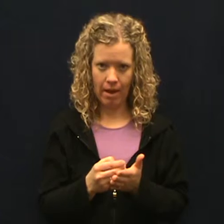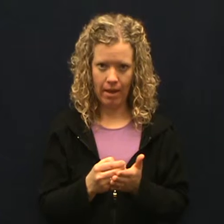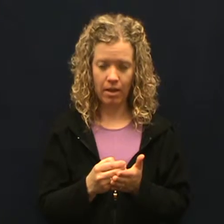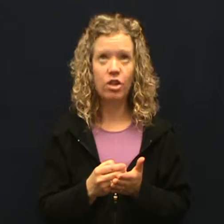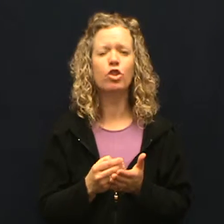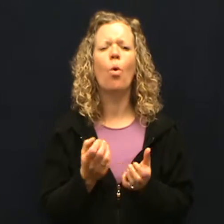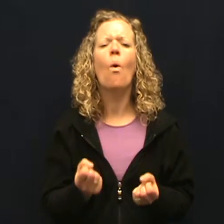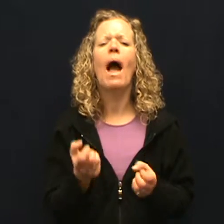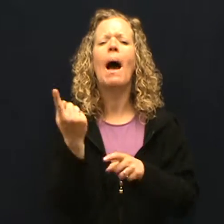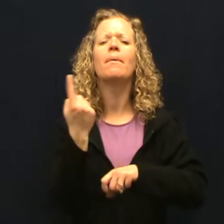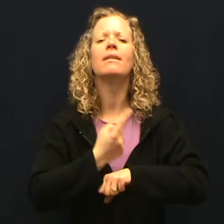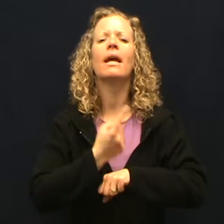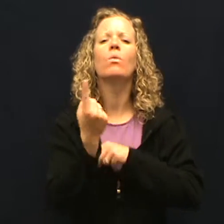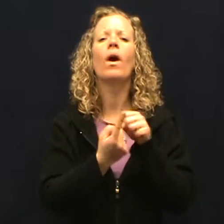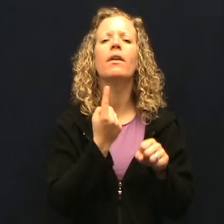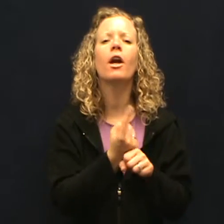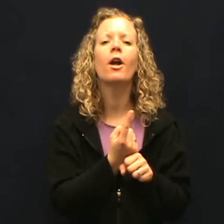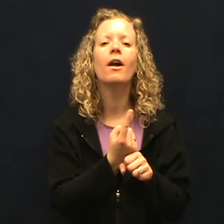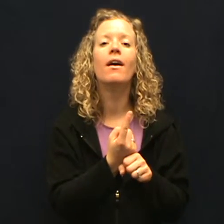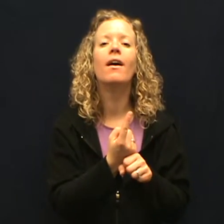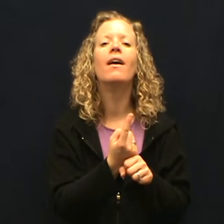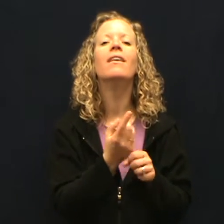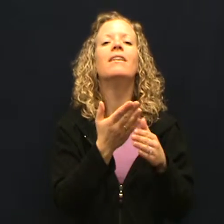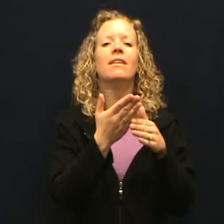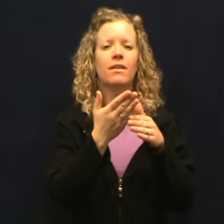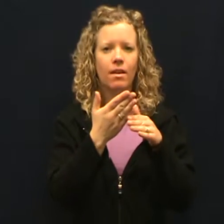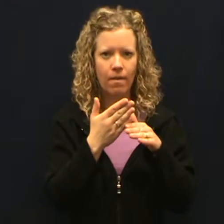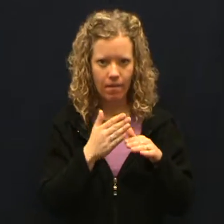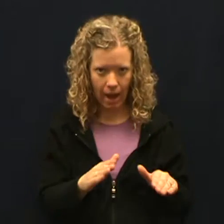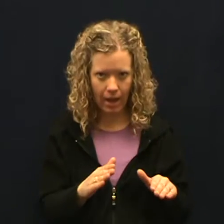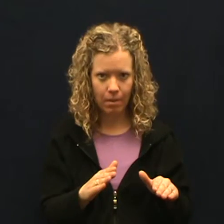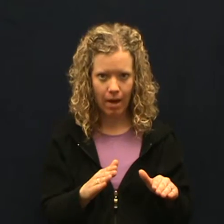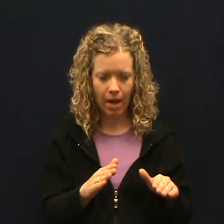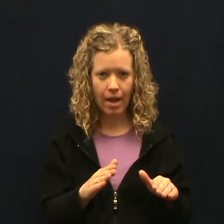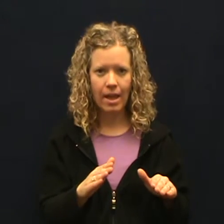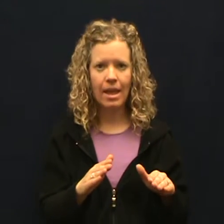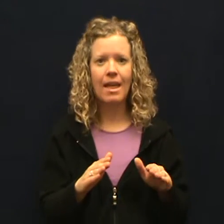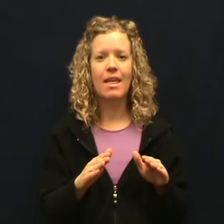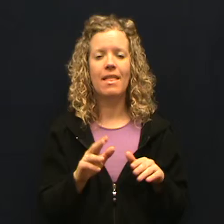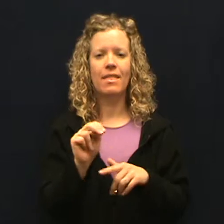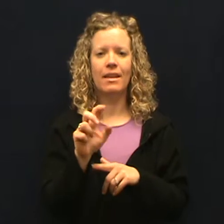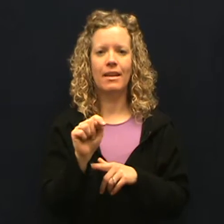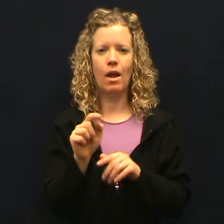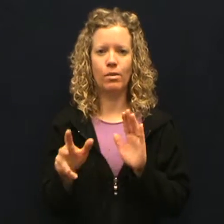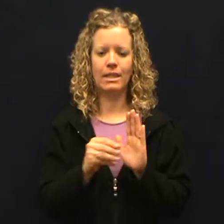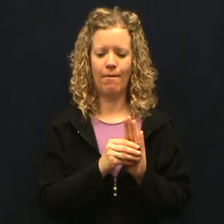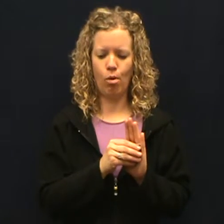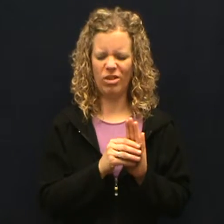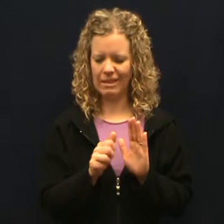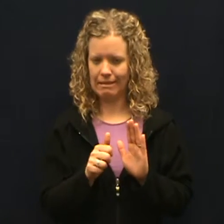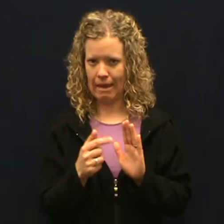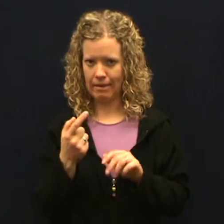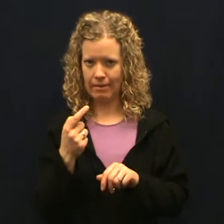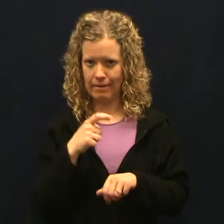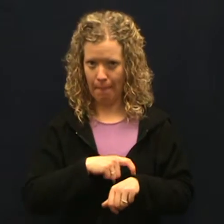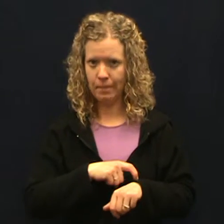year divided by that receivables turnover ratio of 10 times, and that's going to show me that